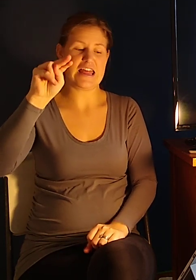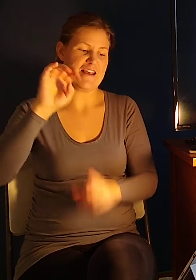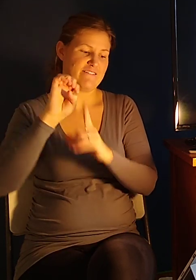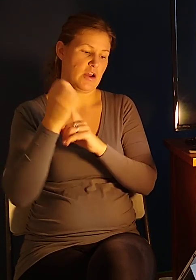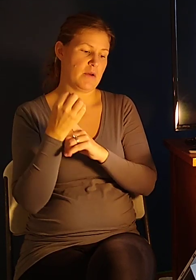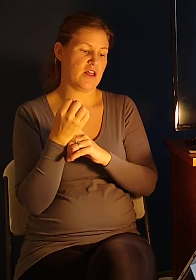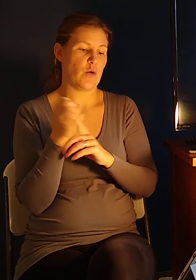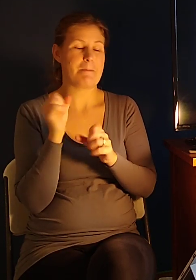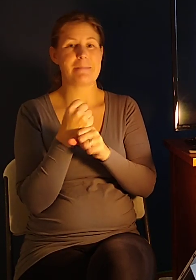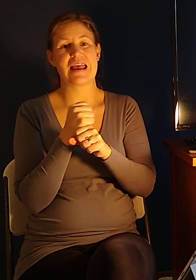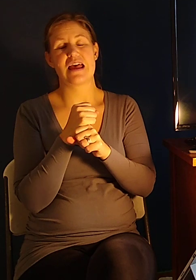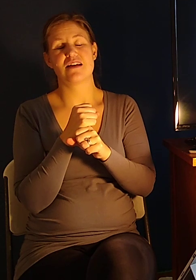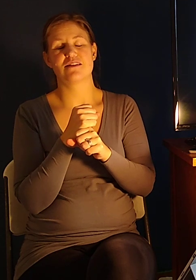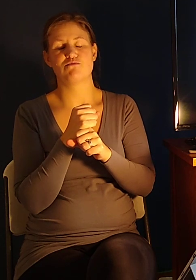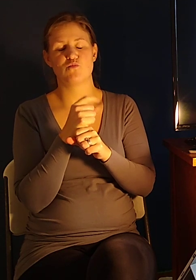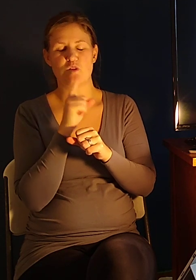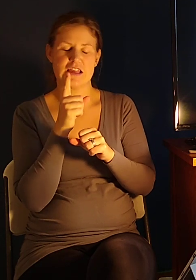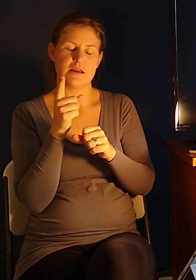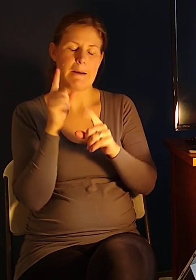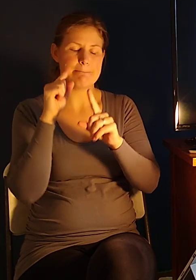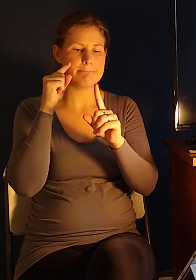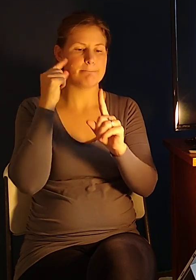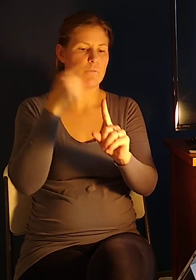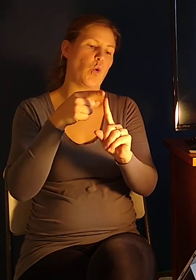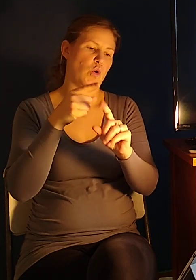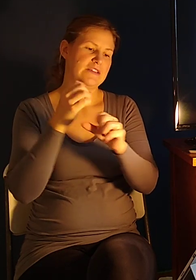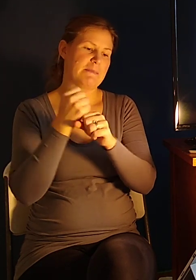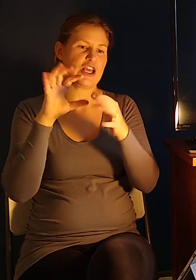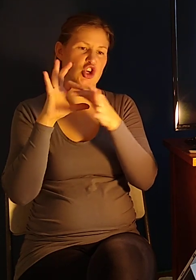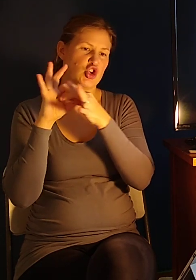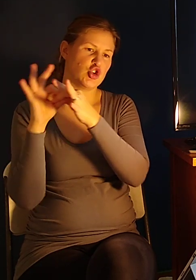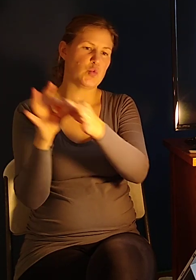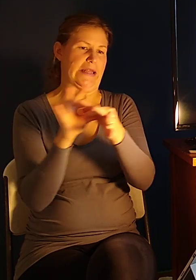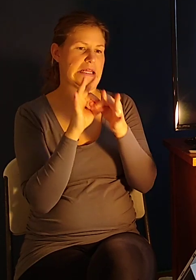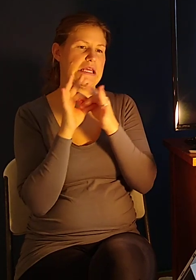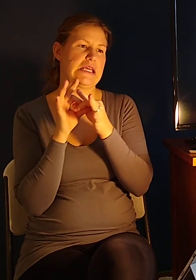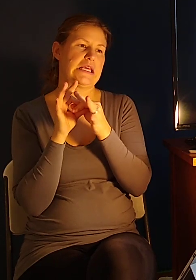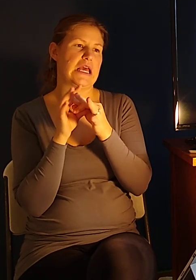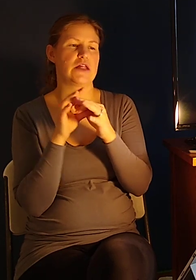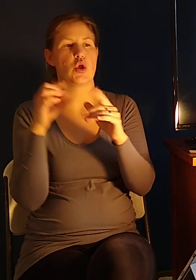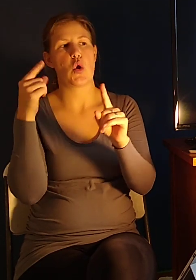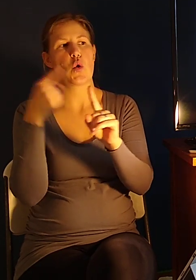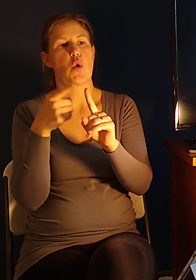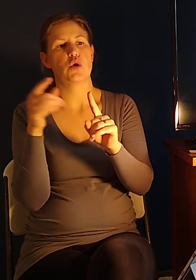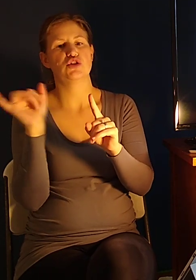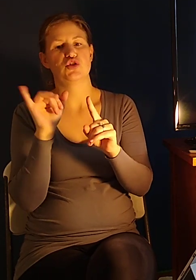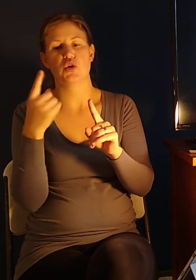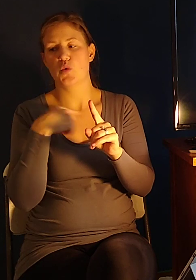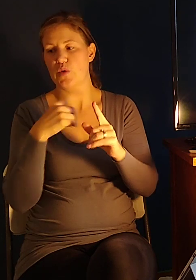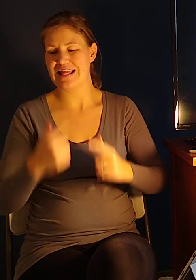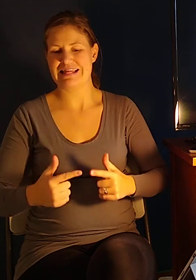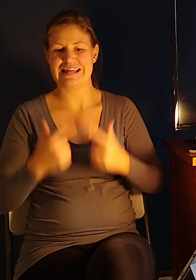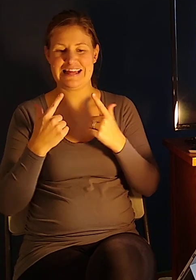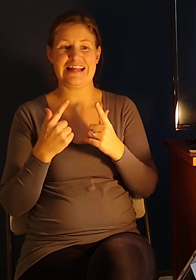creating unity, and the goal was that ultimately we would live in an environment